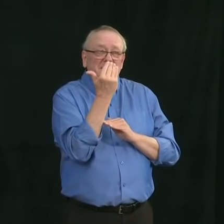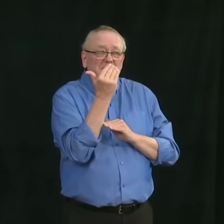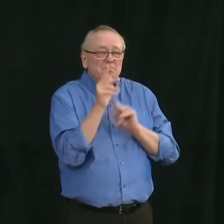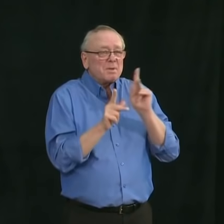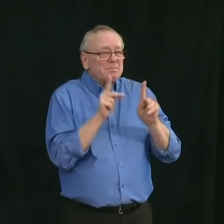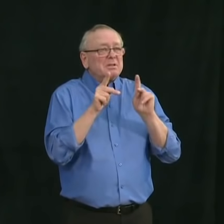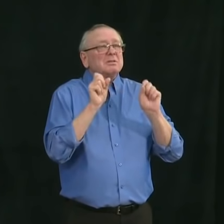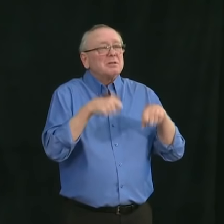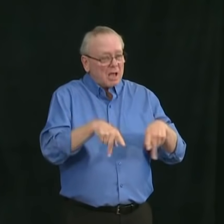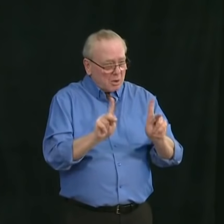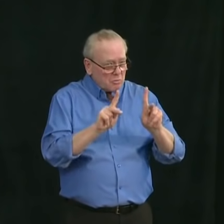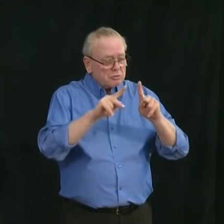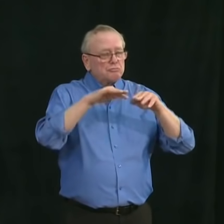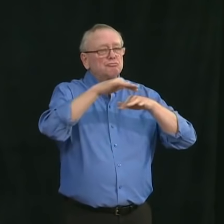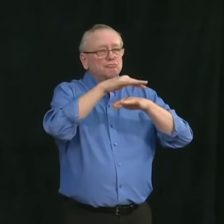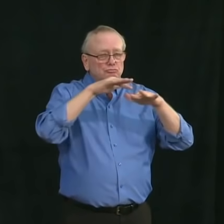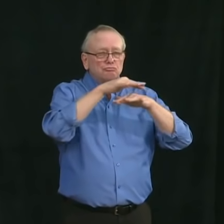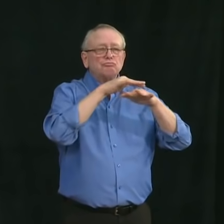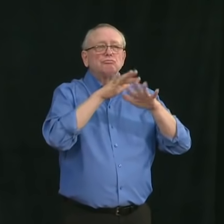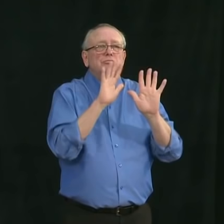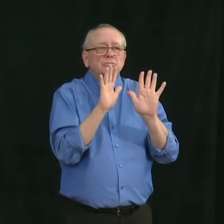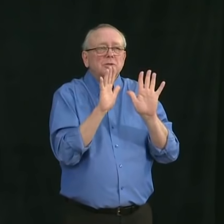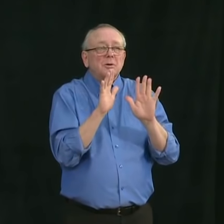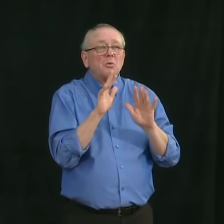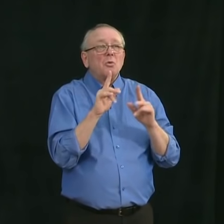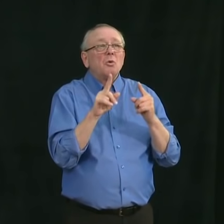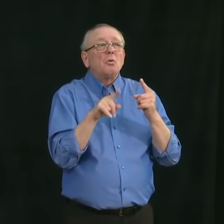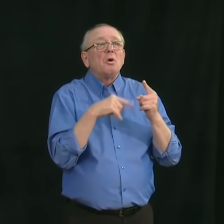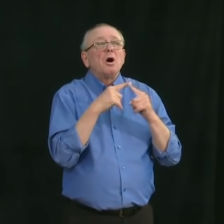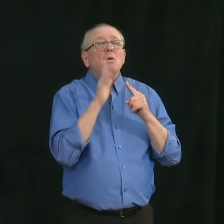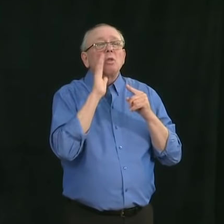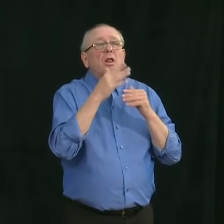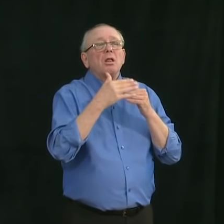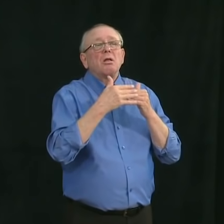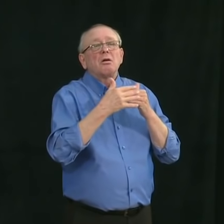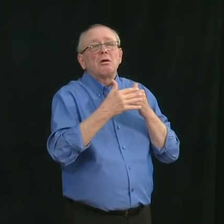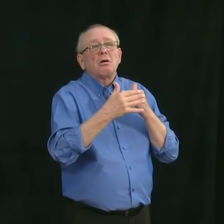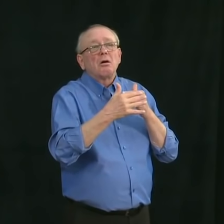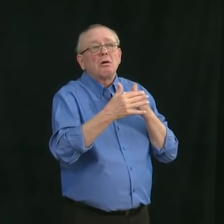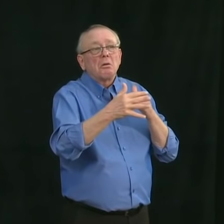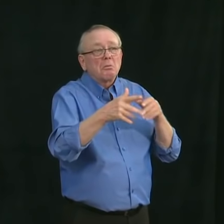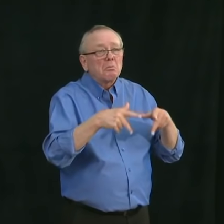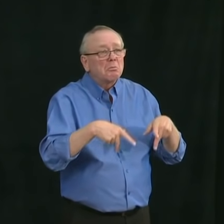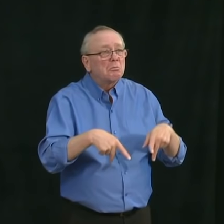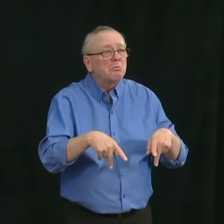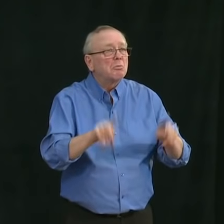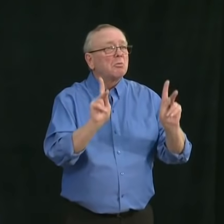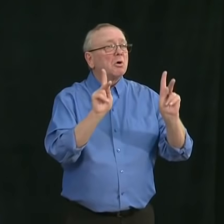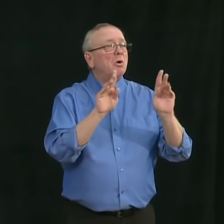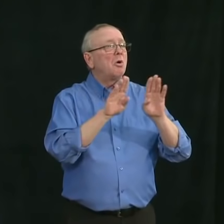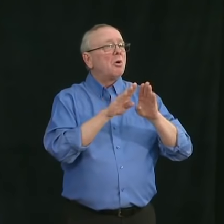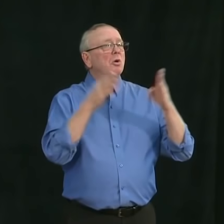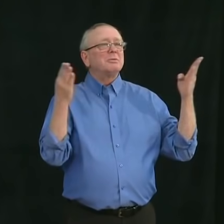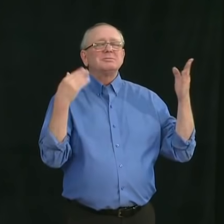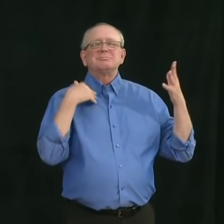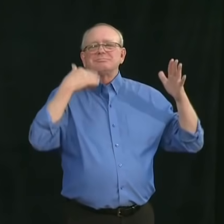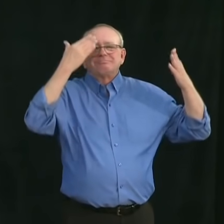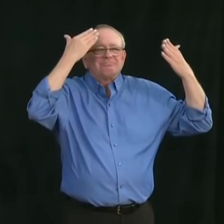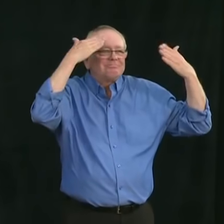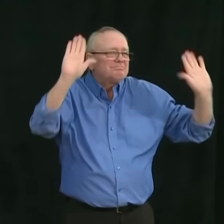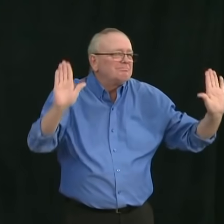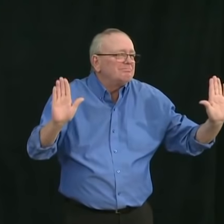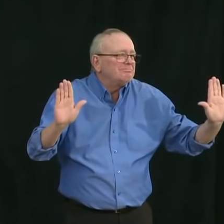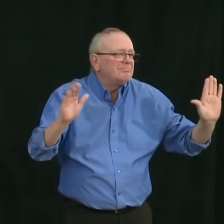when we will be able to relax this limit on gatherings, but it is something we will continue to monitor as we see the results of our